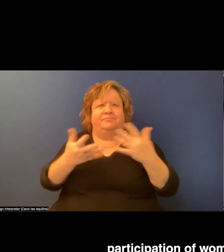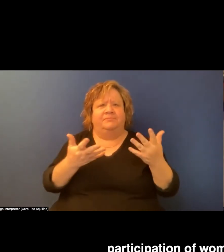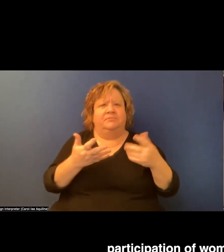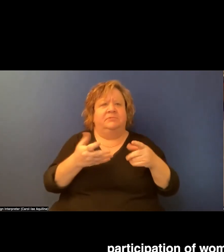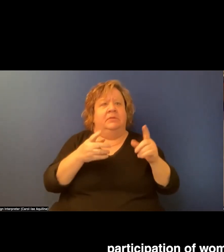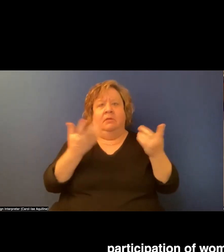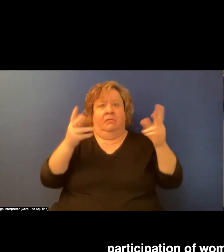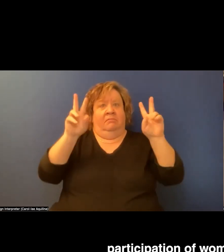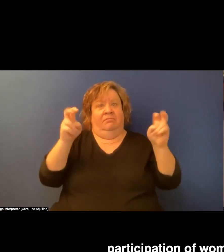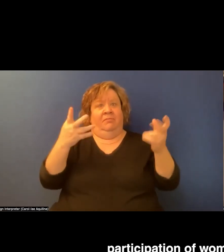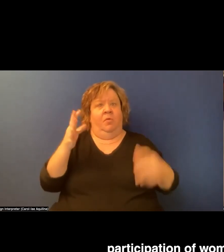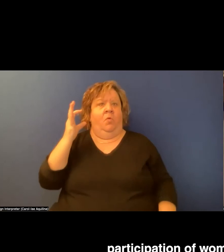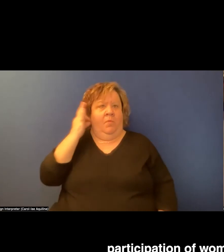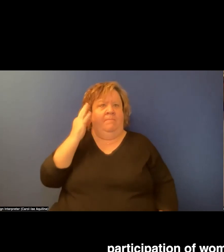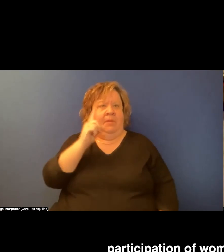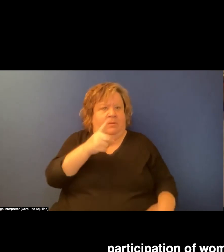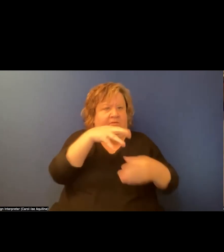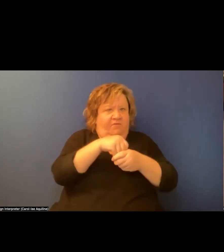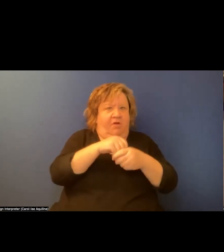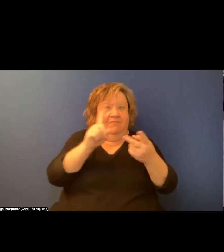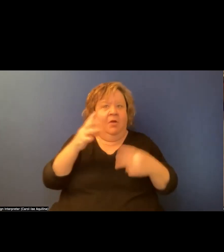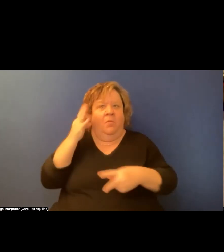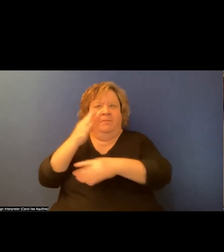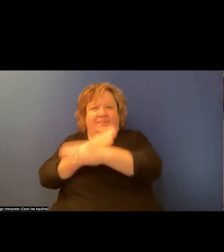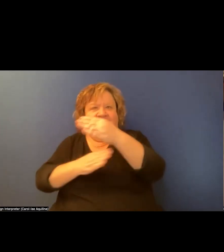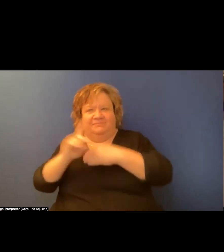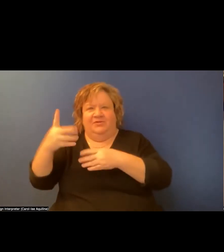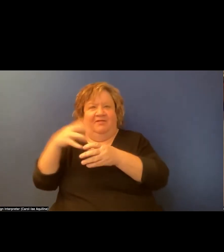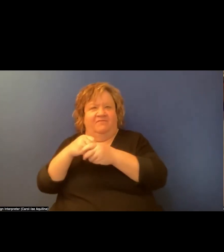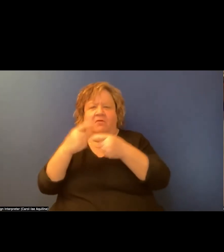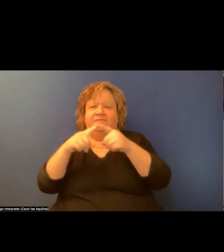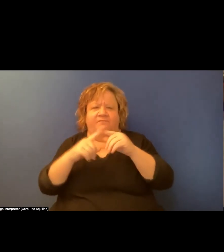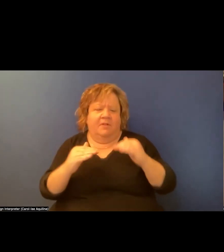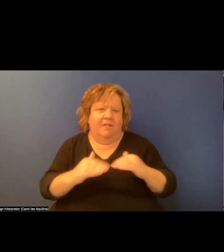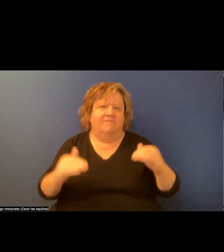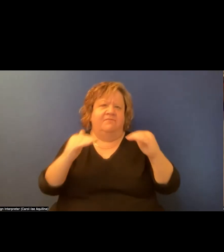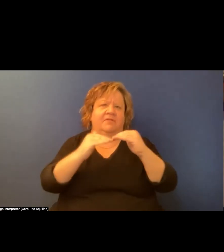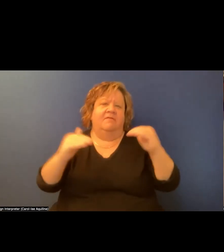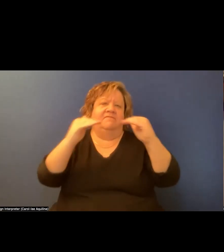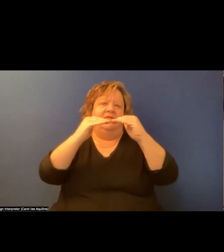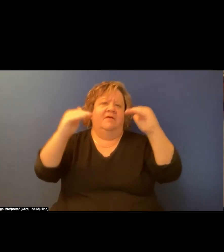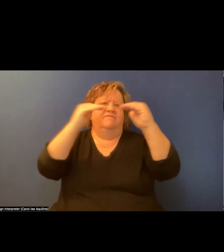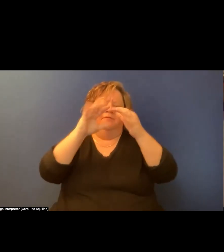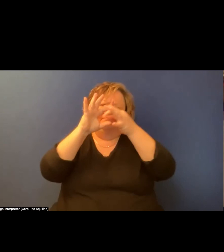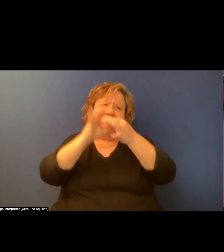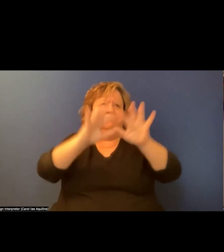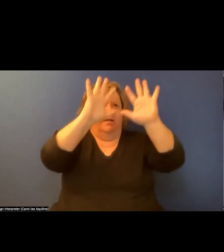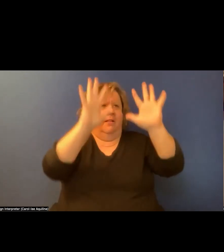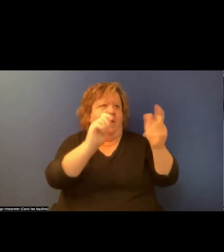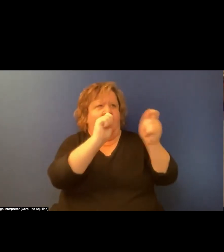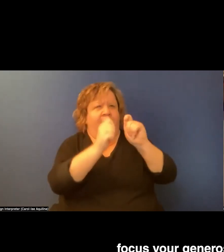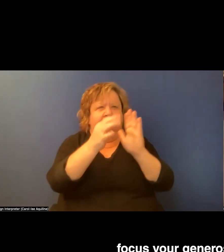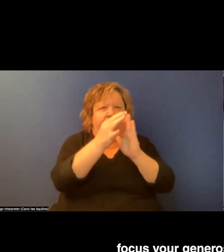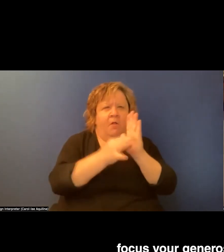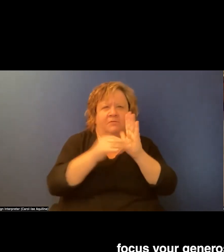in every phase and decision-making process regarding climate action. If you have resources or expertise to